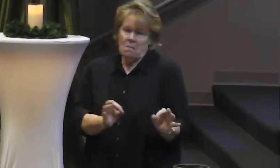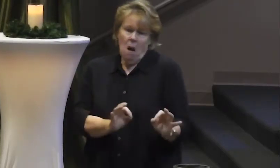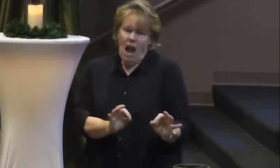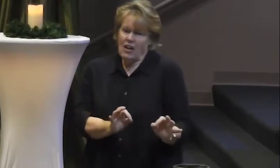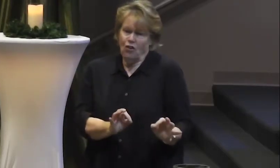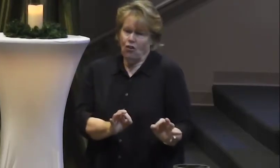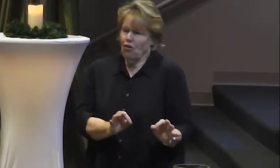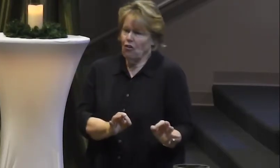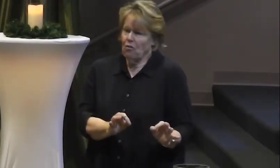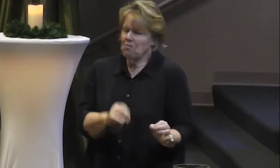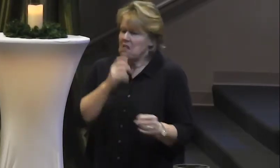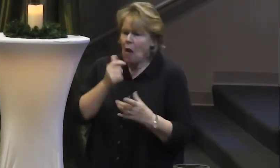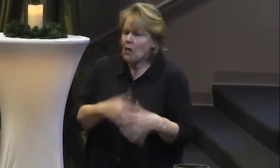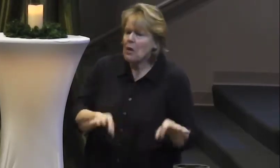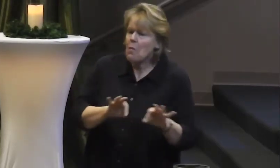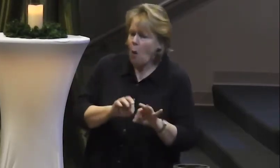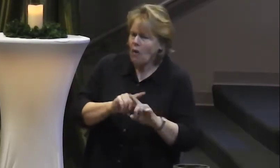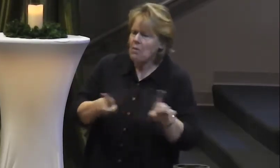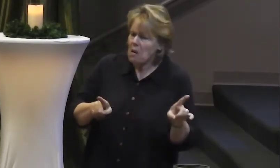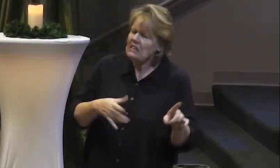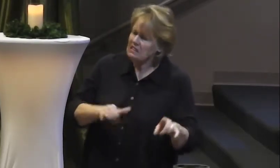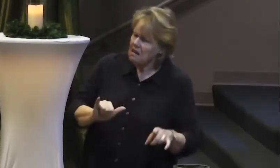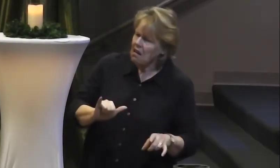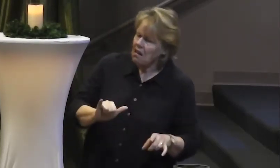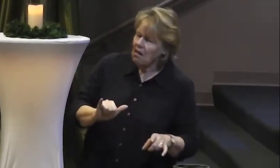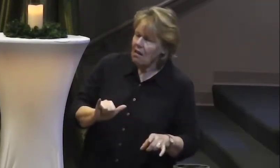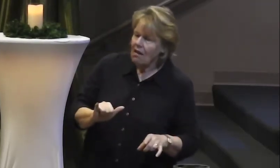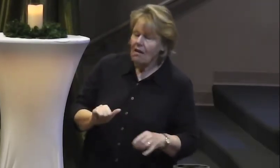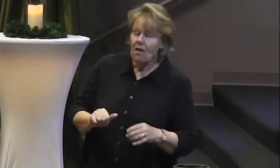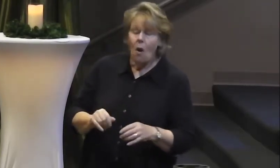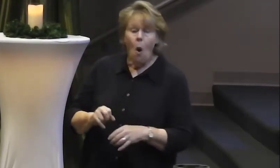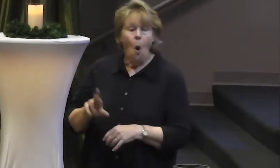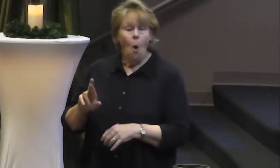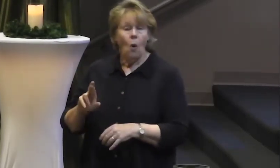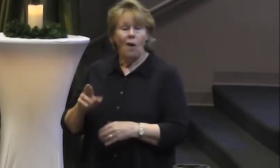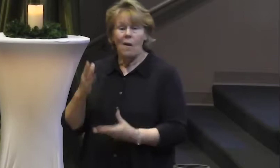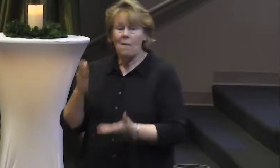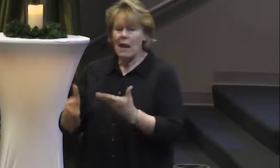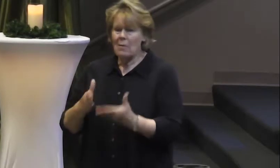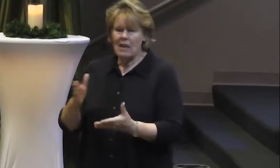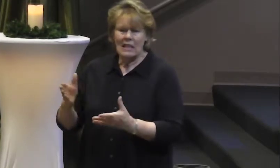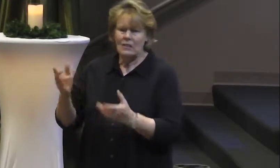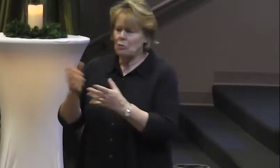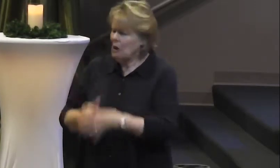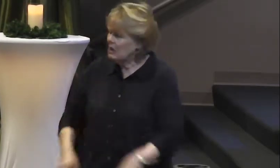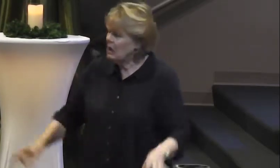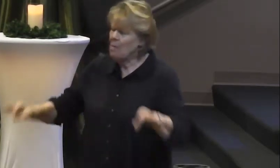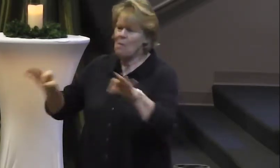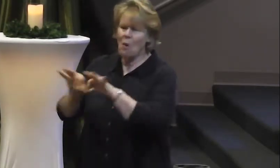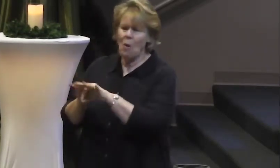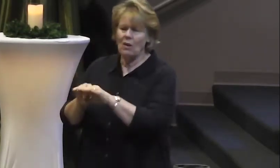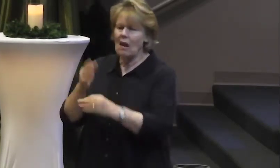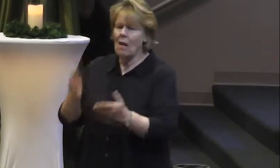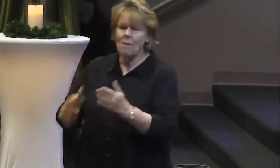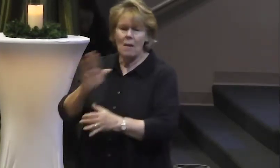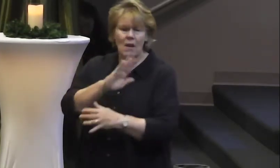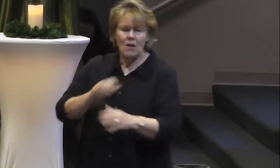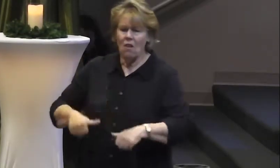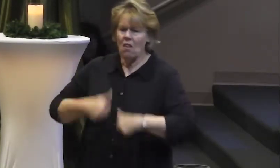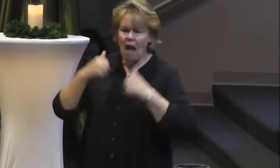it affects your life. It might be huge. Your life's been turned upside down. But